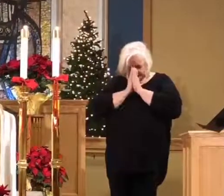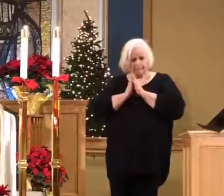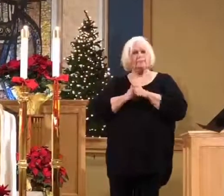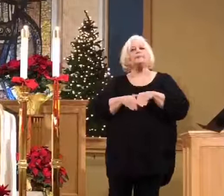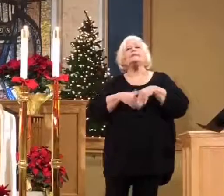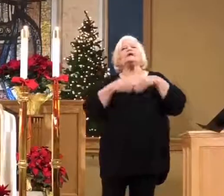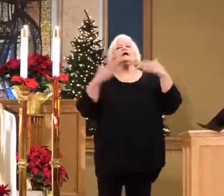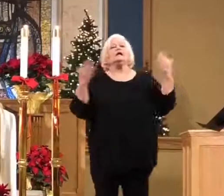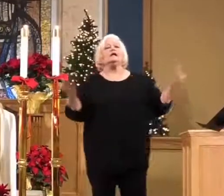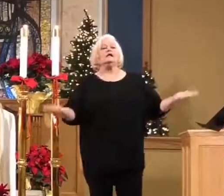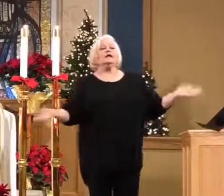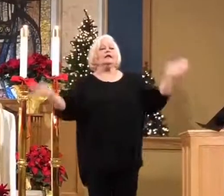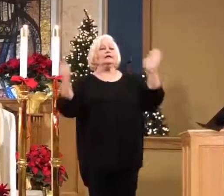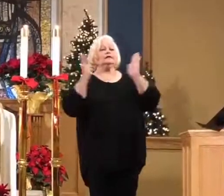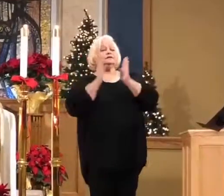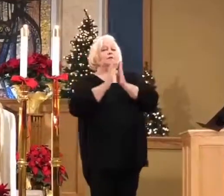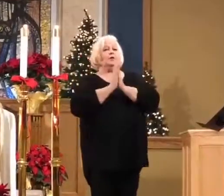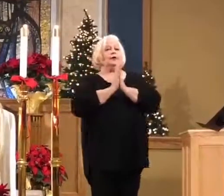Let us pray.